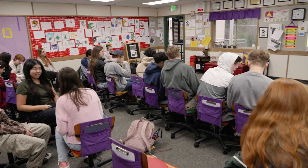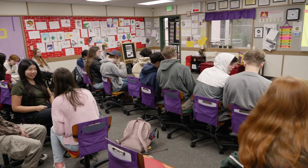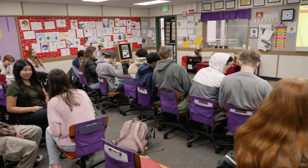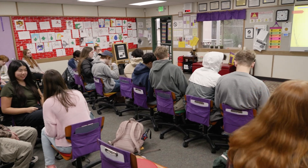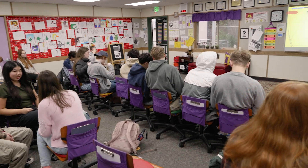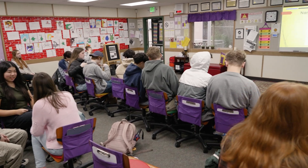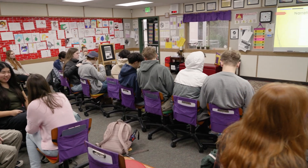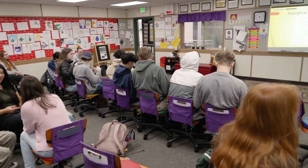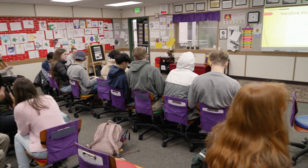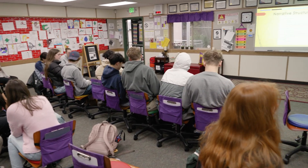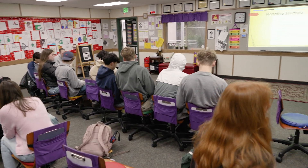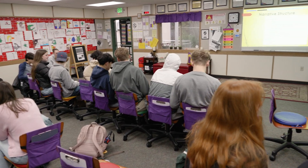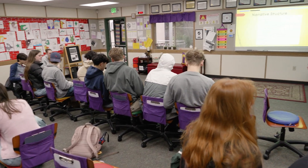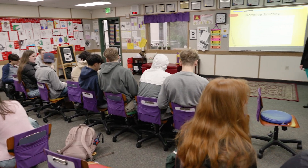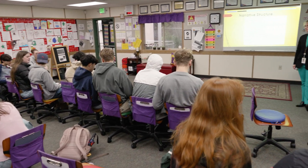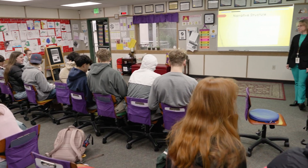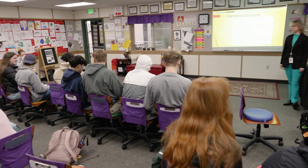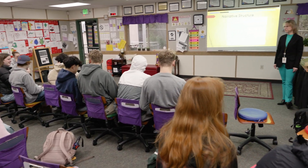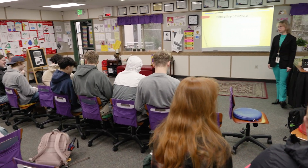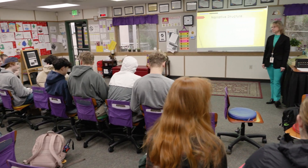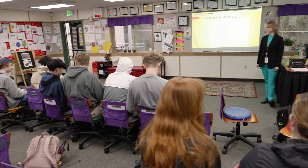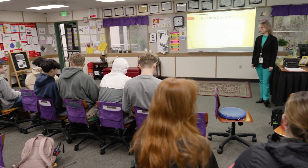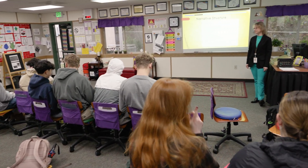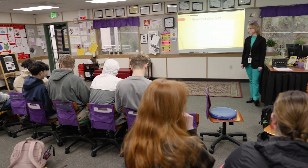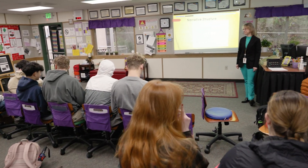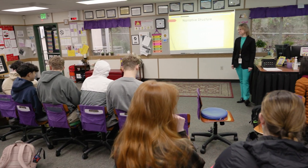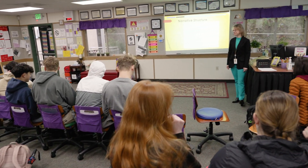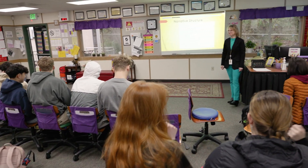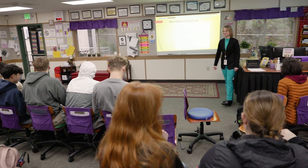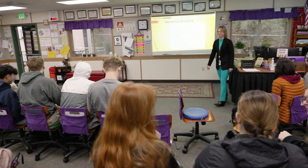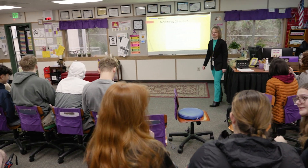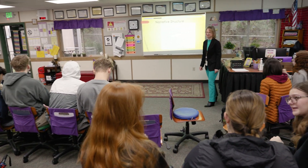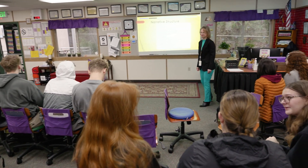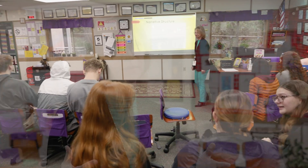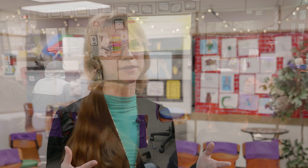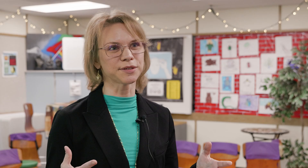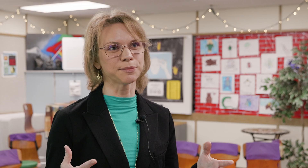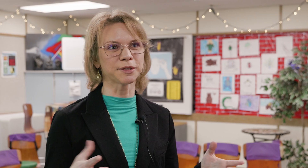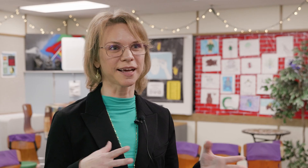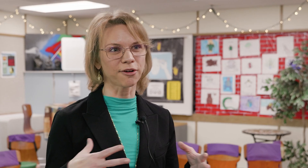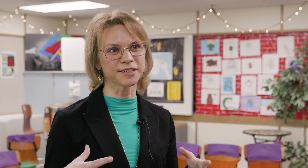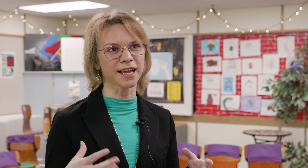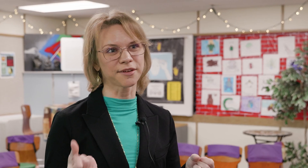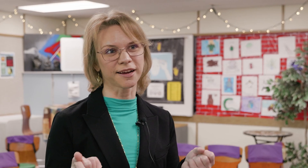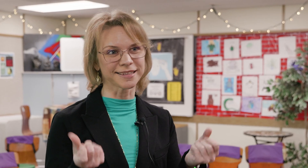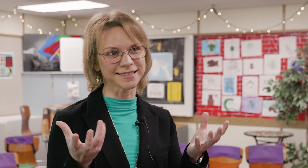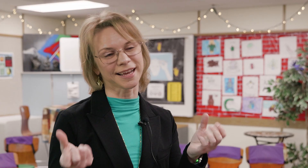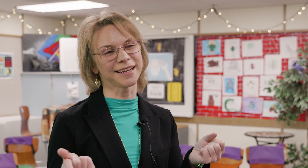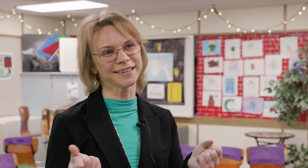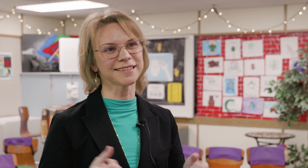the information that they've learned throughout the unit and being able to put that all together and sign it.